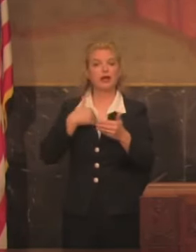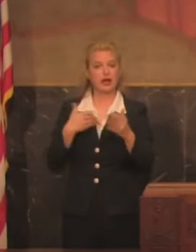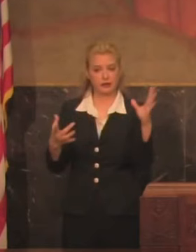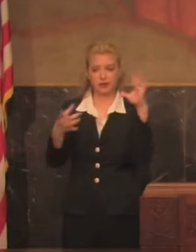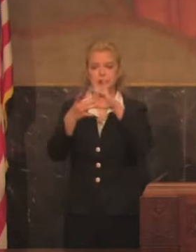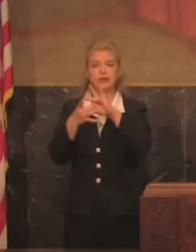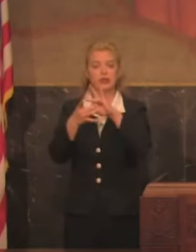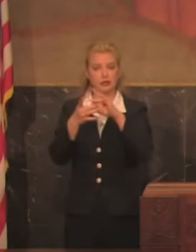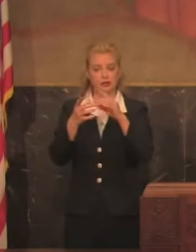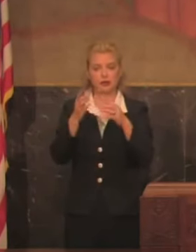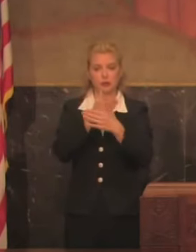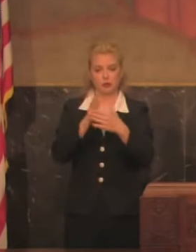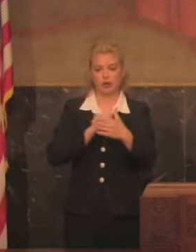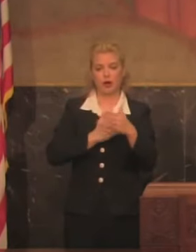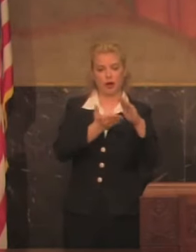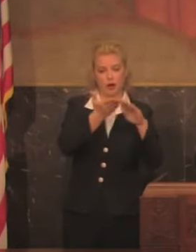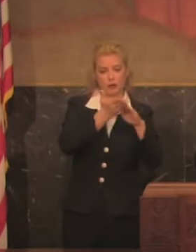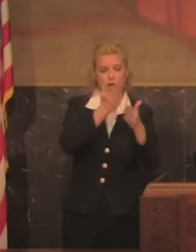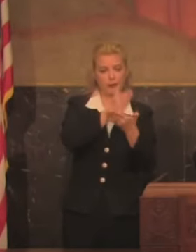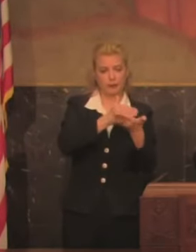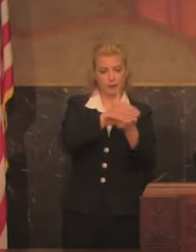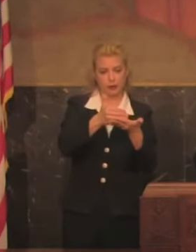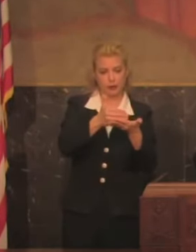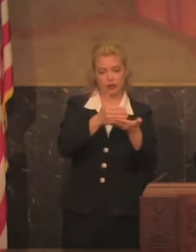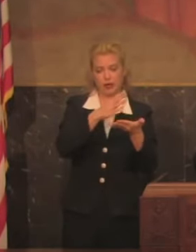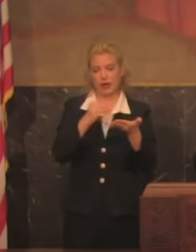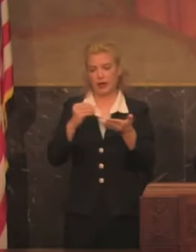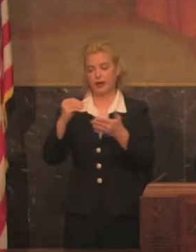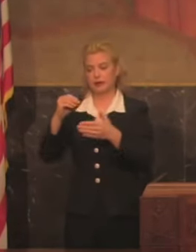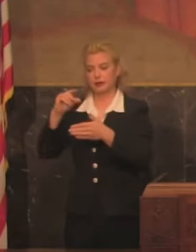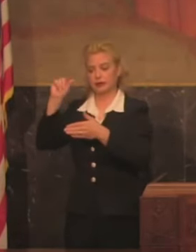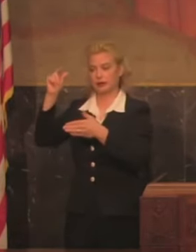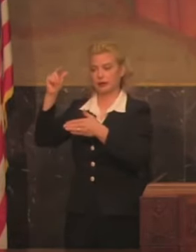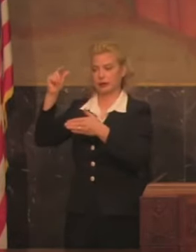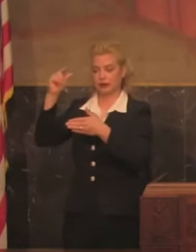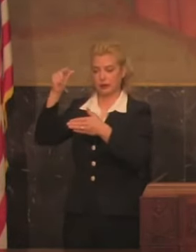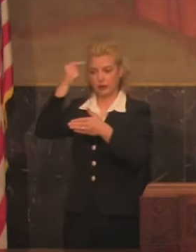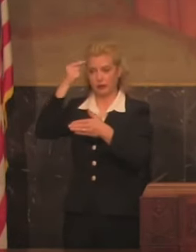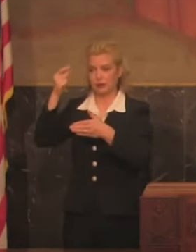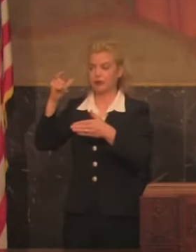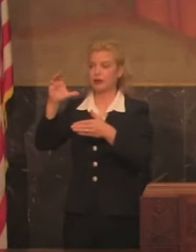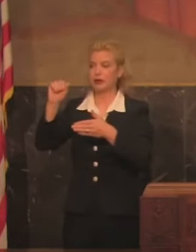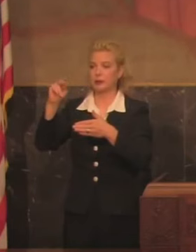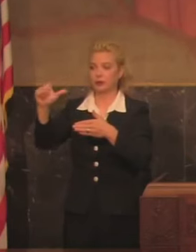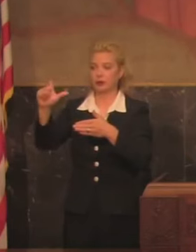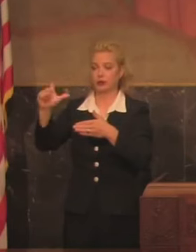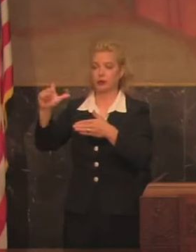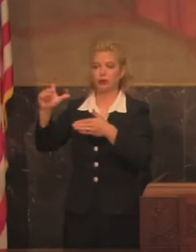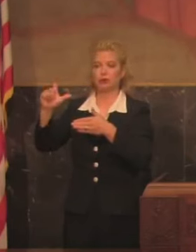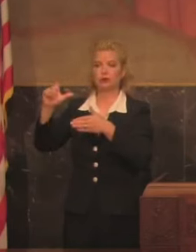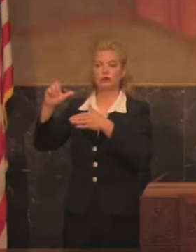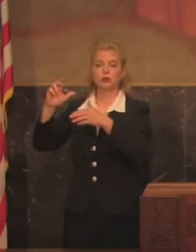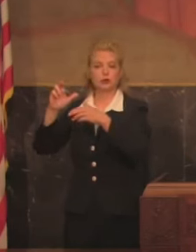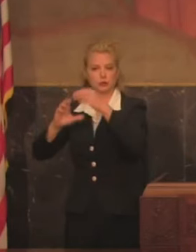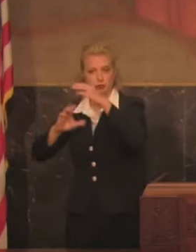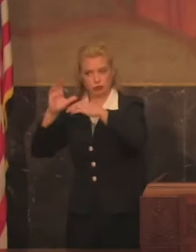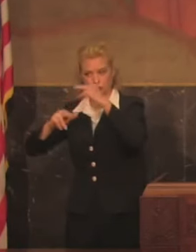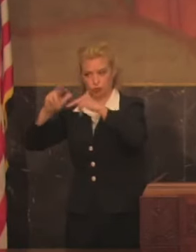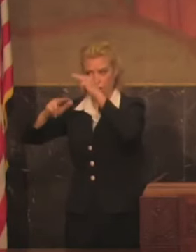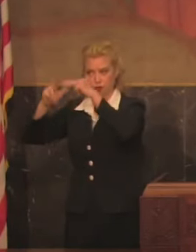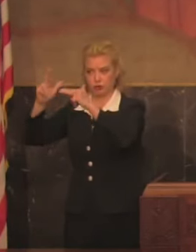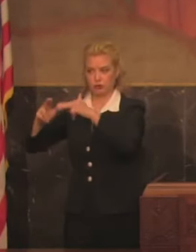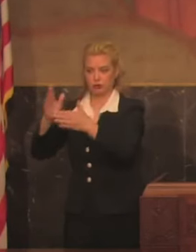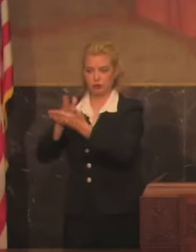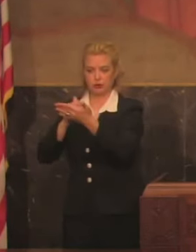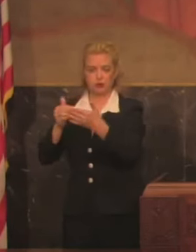linkage between our operating budget and our capital construction budget. With $6.7